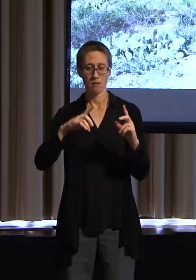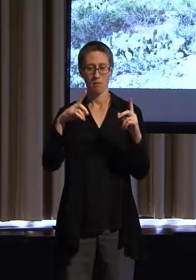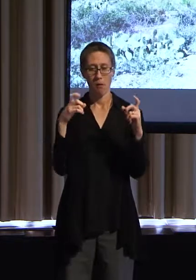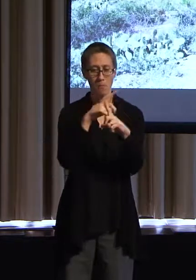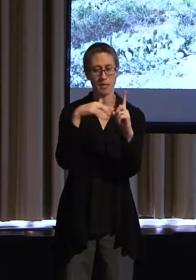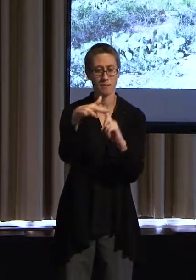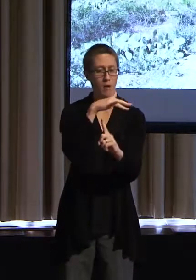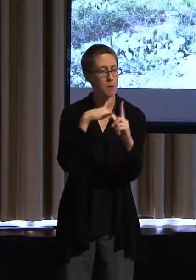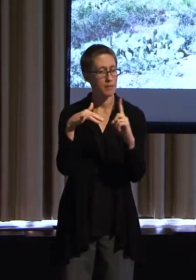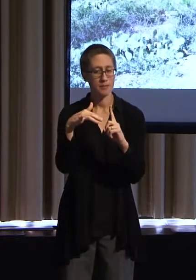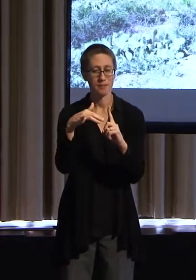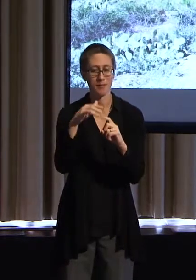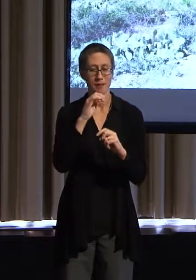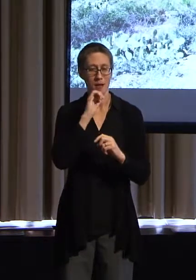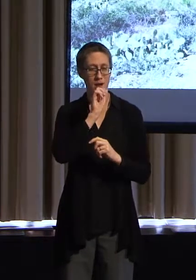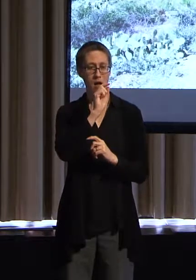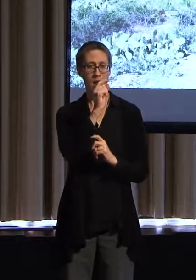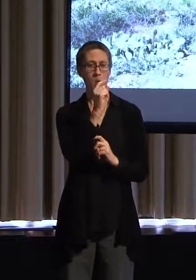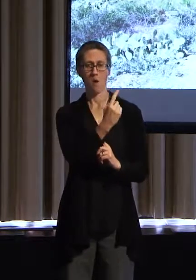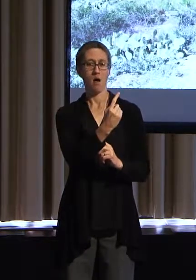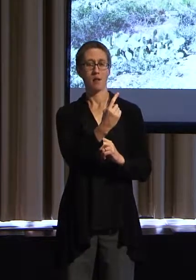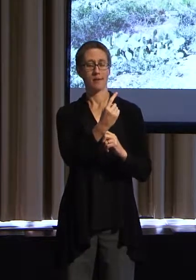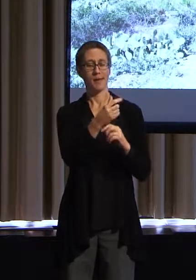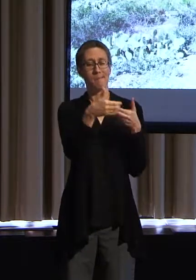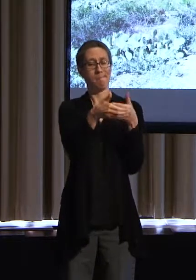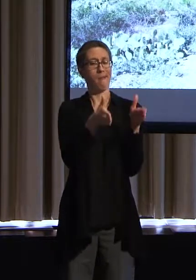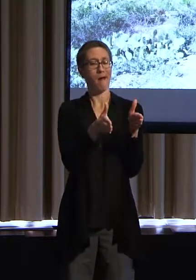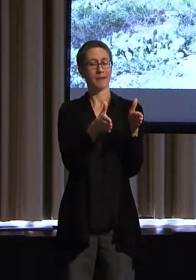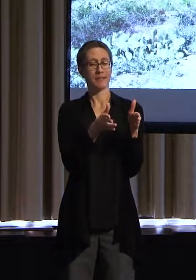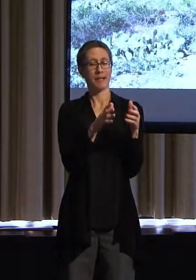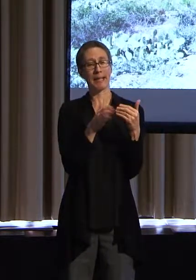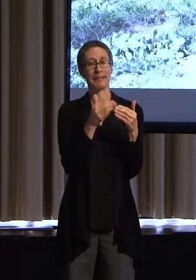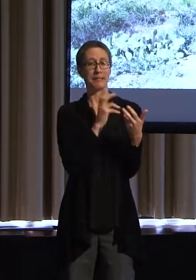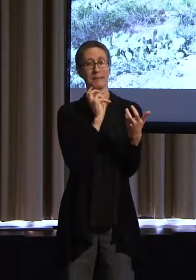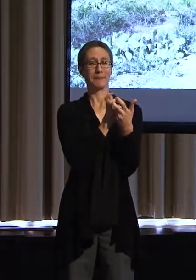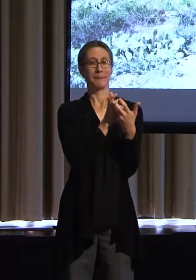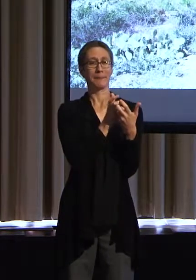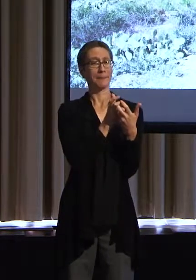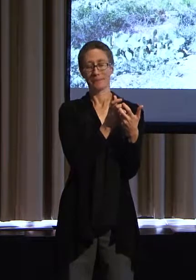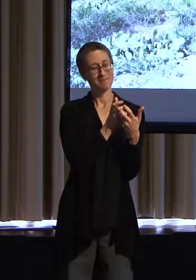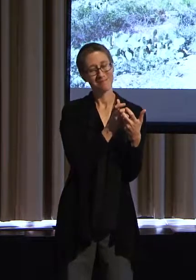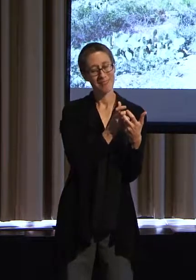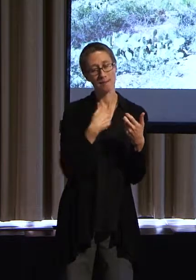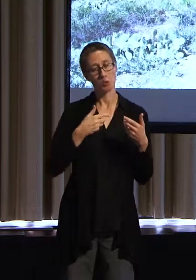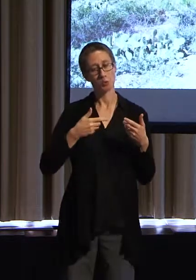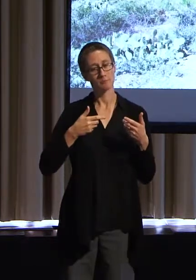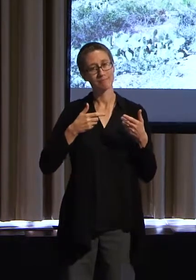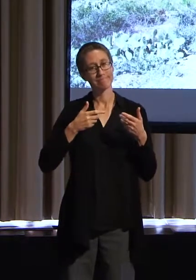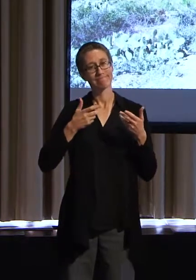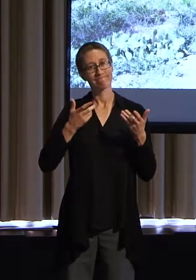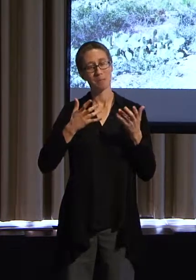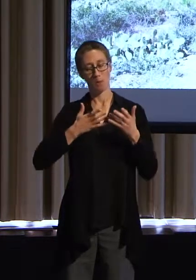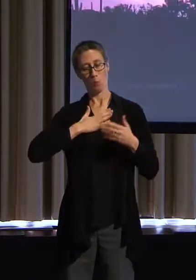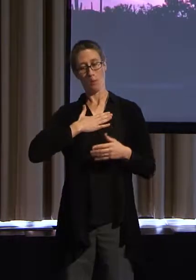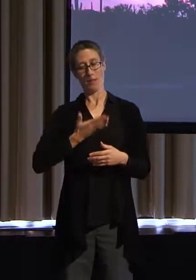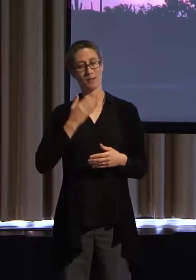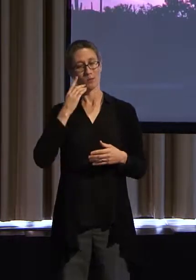boxes, but instead surrender to complexity, to what is. And then if we could switch to slide